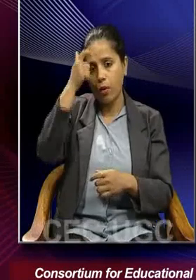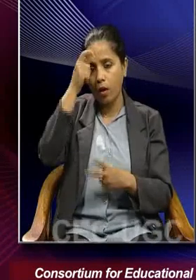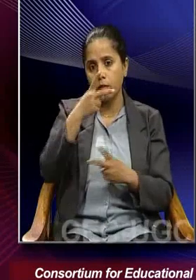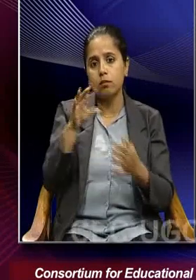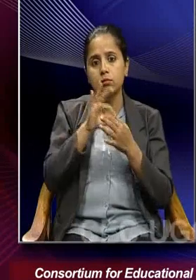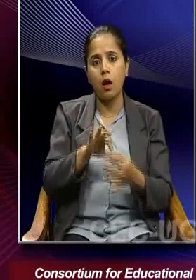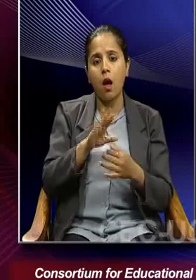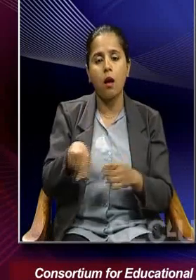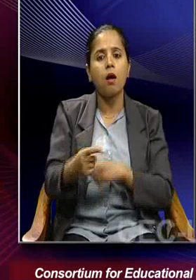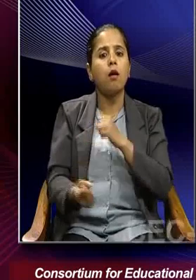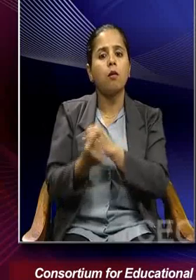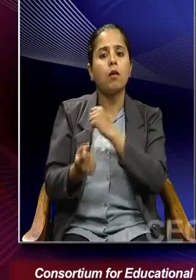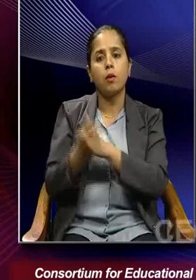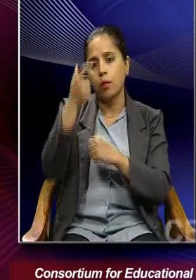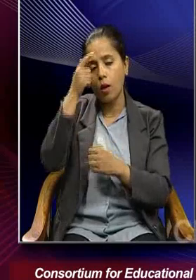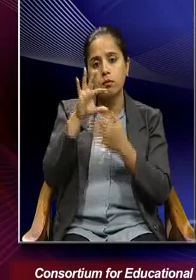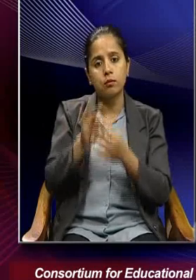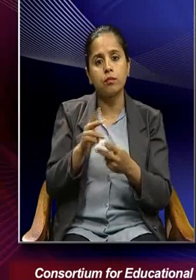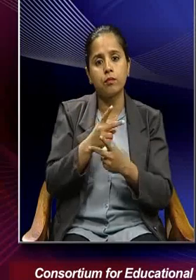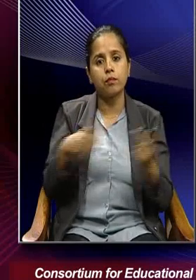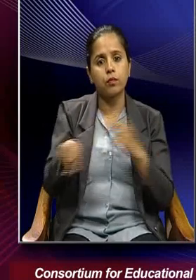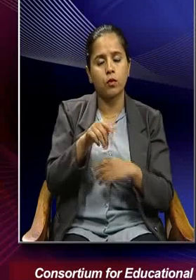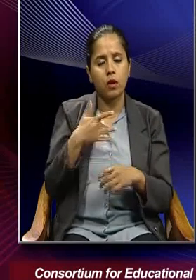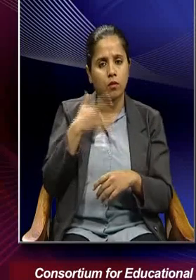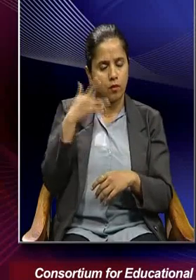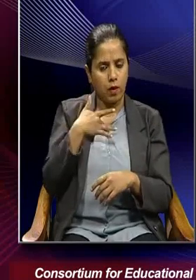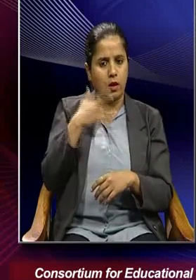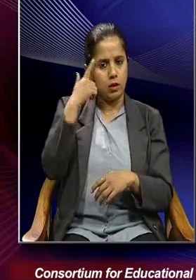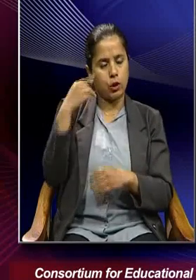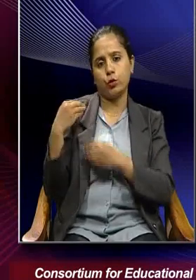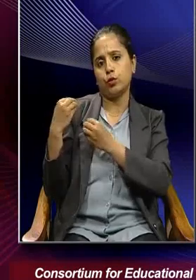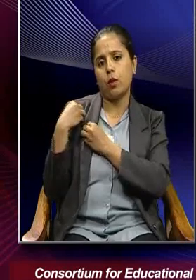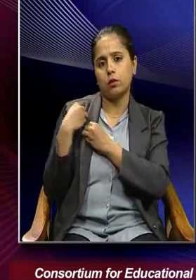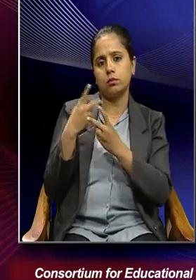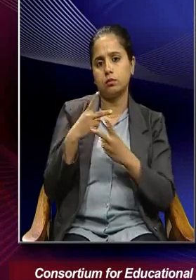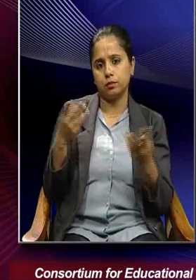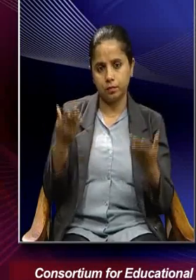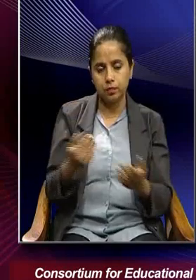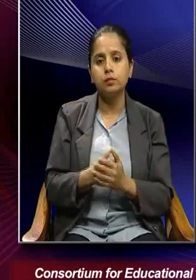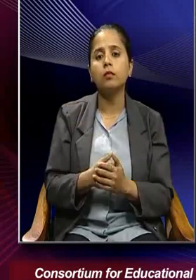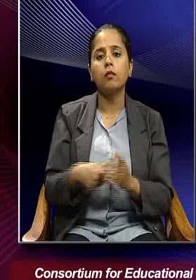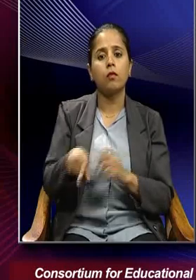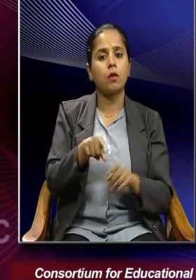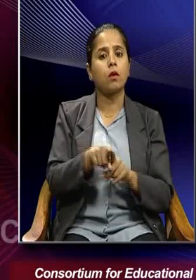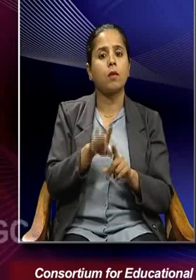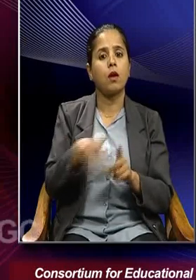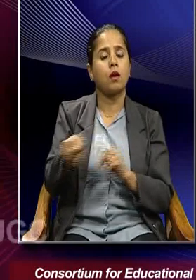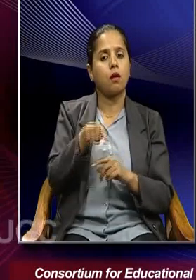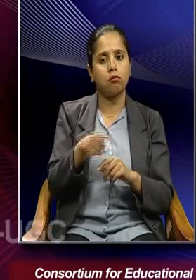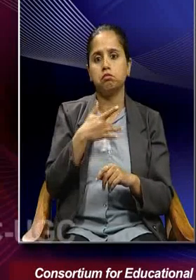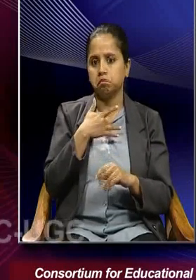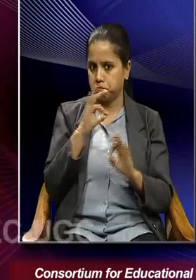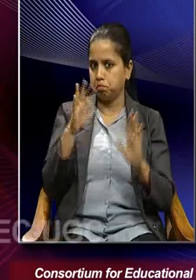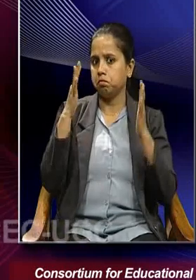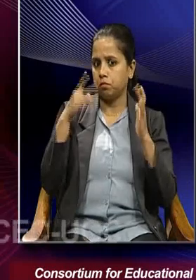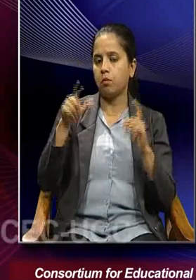were being raised within the concern of the sense of responsibility in this particular film, they were also being appreciated by